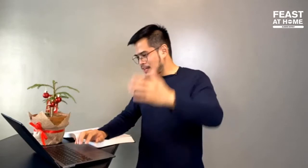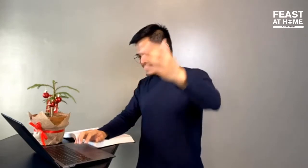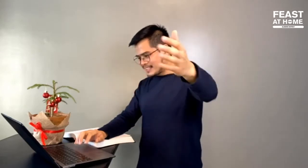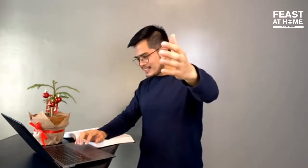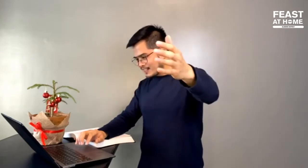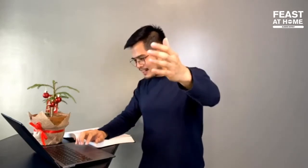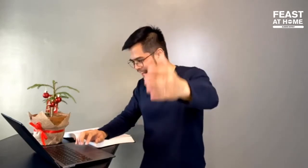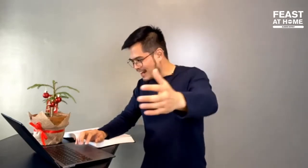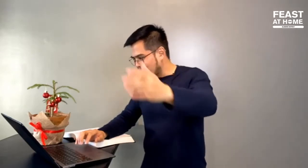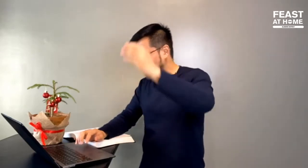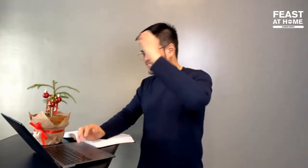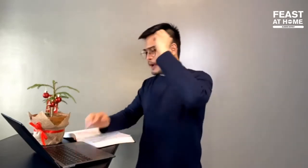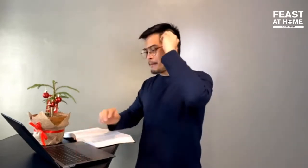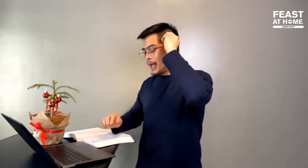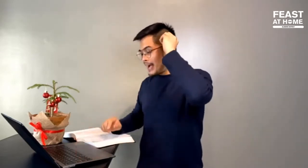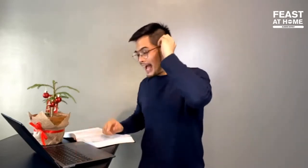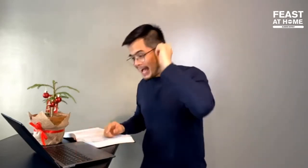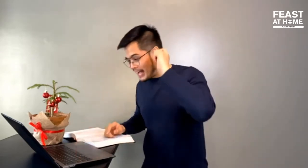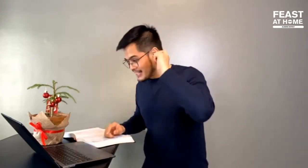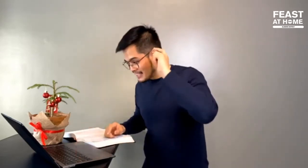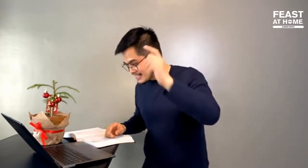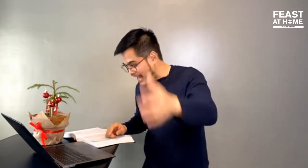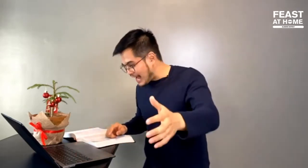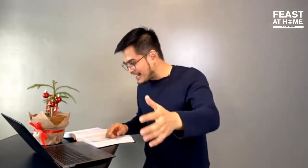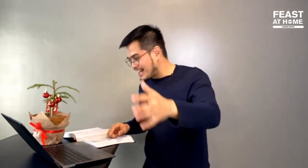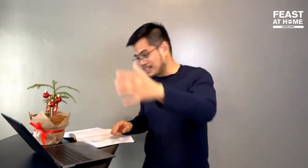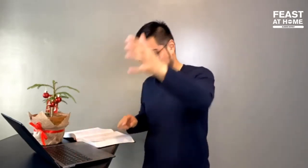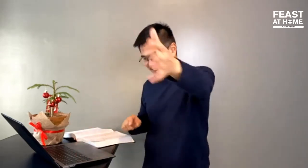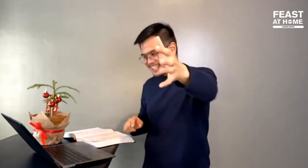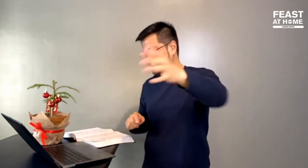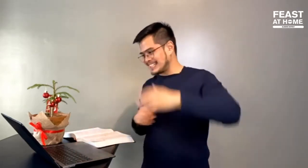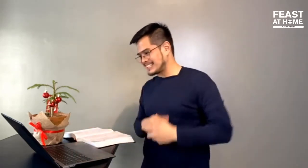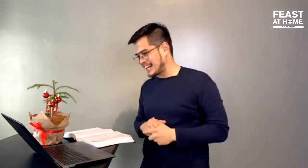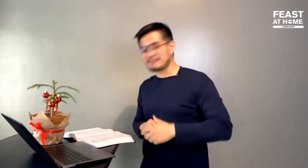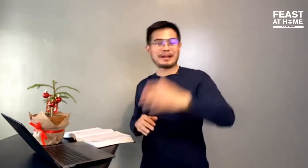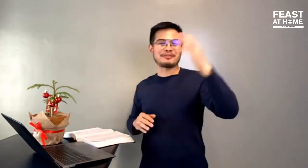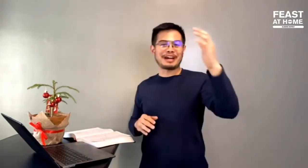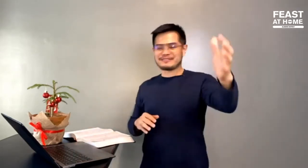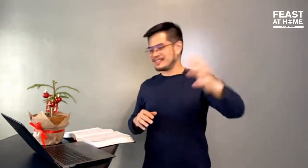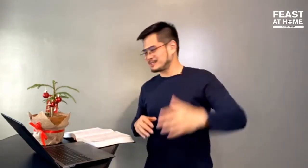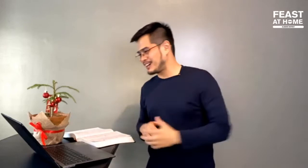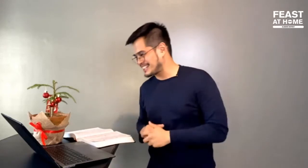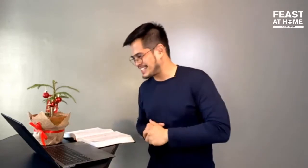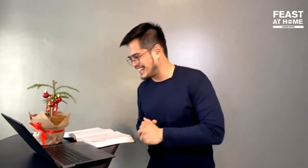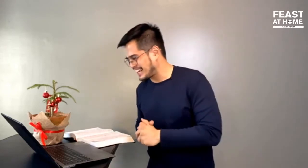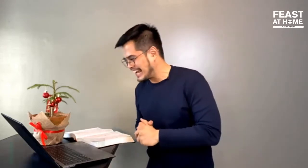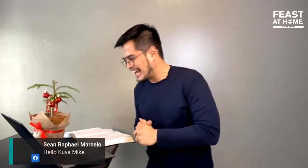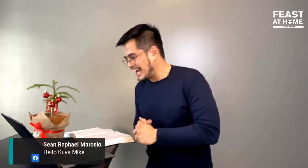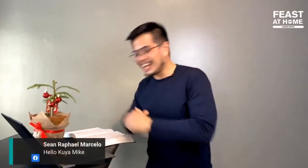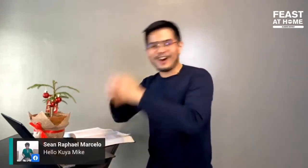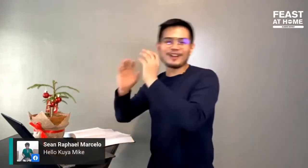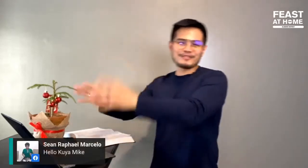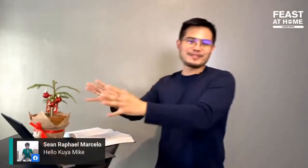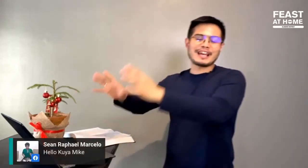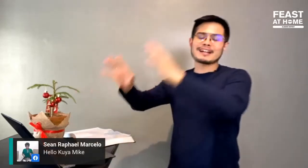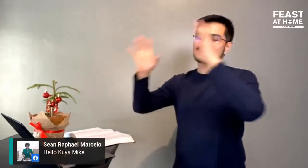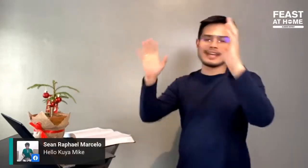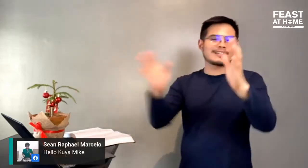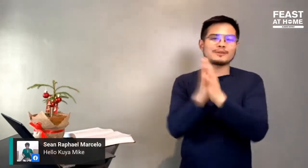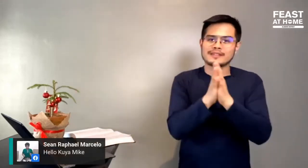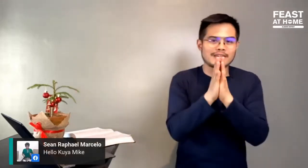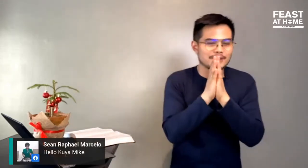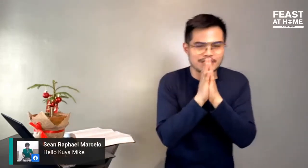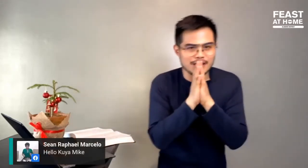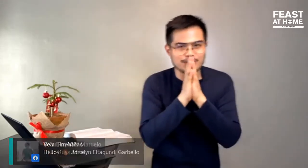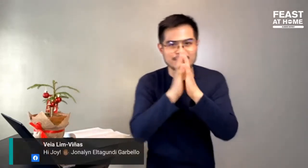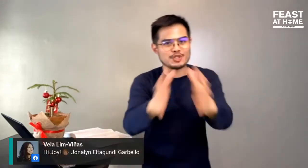also. Sister Clarence. Sis Anna. Shani is there. My wife is watching. And all of you there, thank